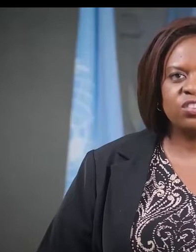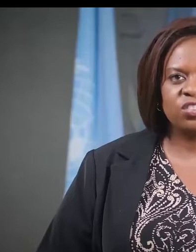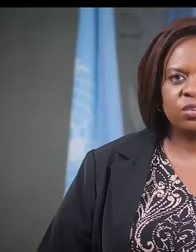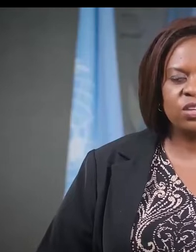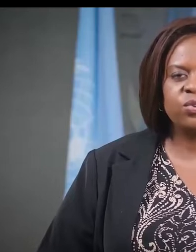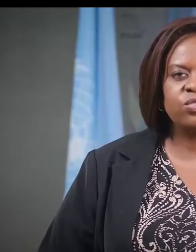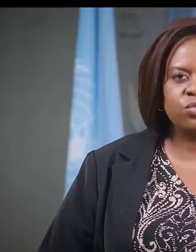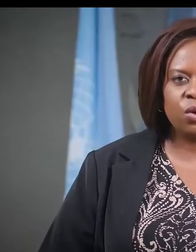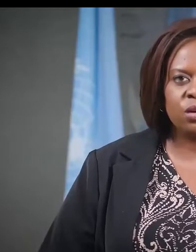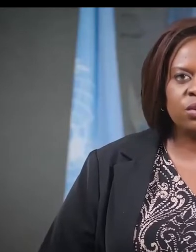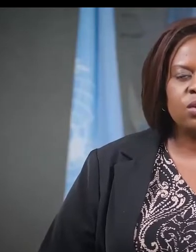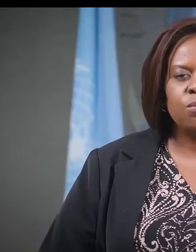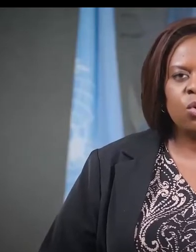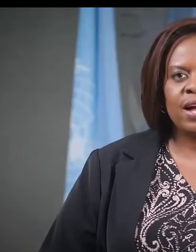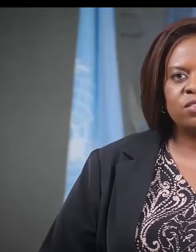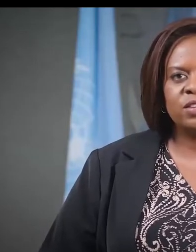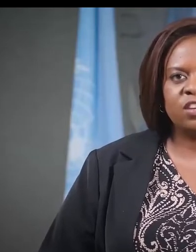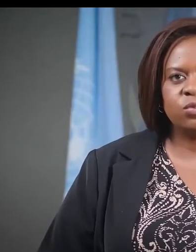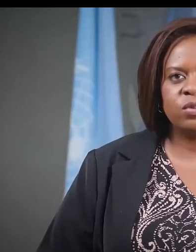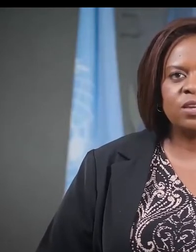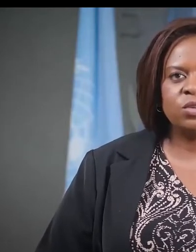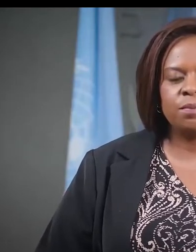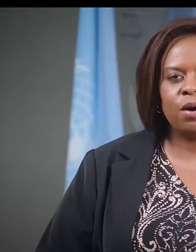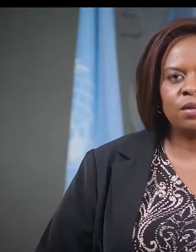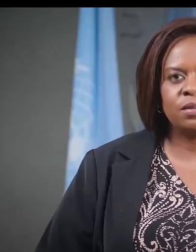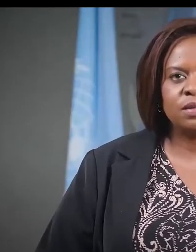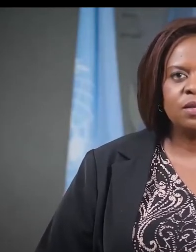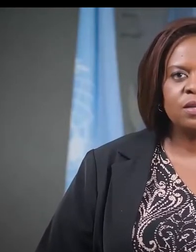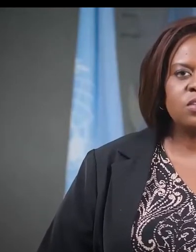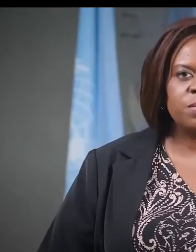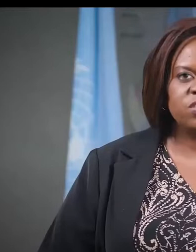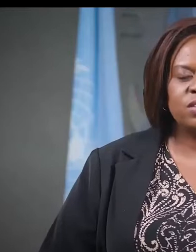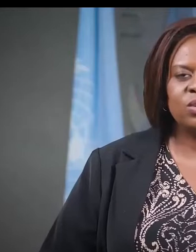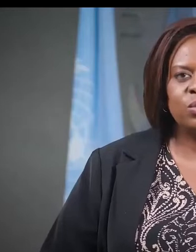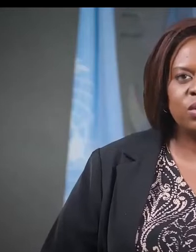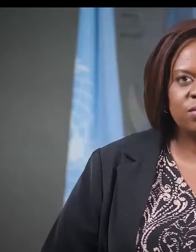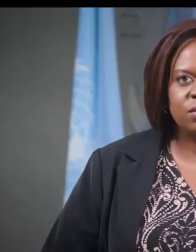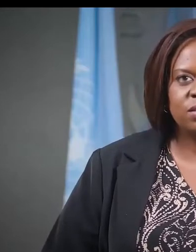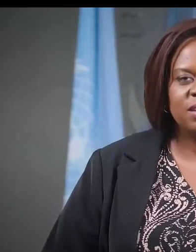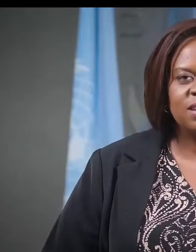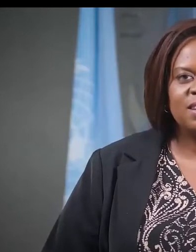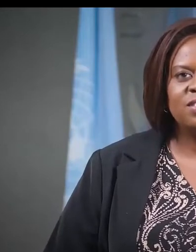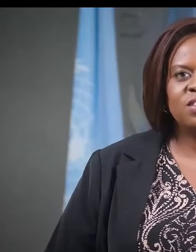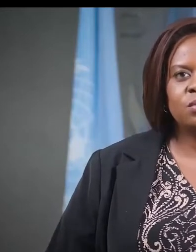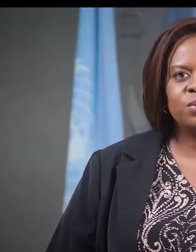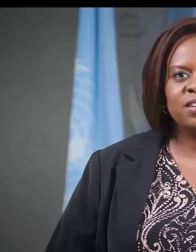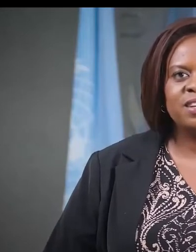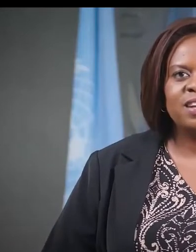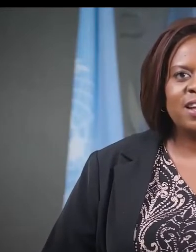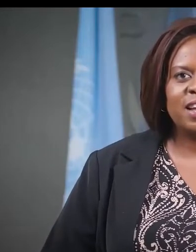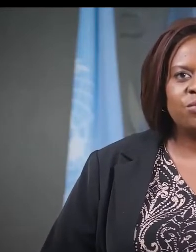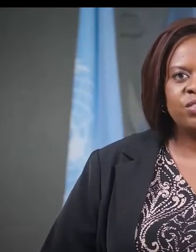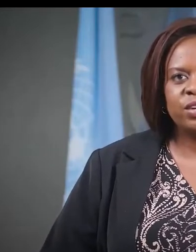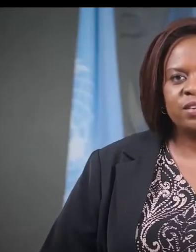second strategic shift is for stronger, more active engagement with our UN partners, especially at the local level. In this